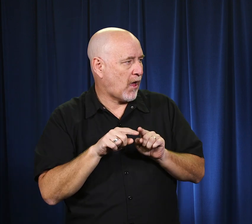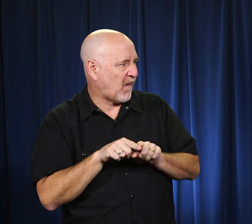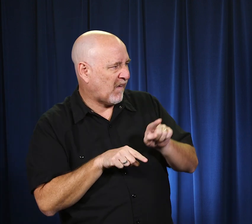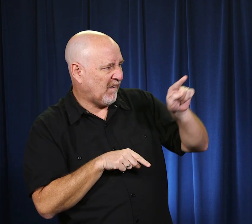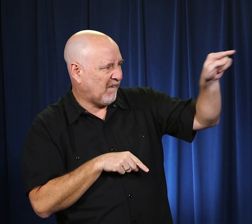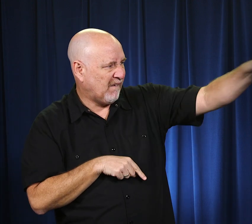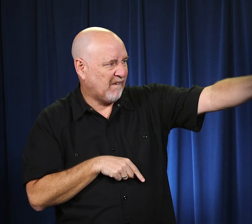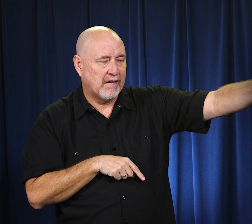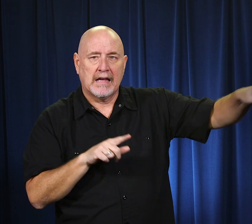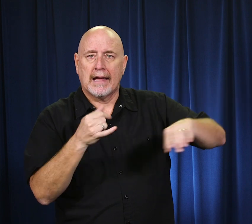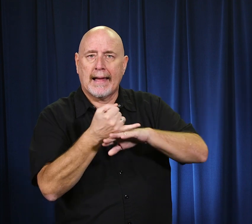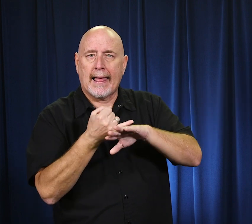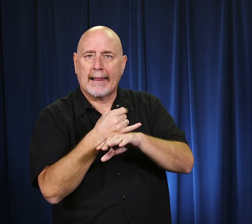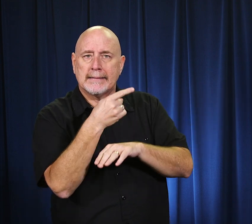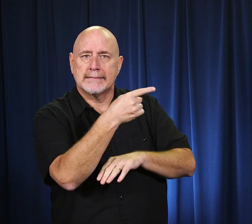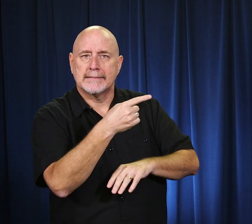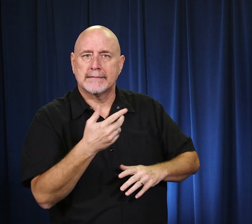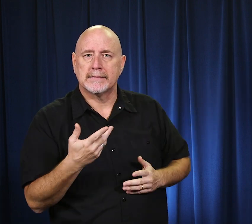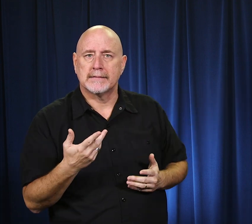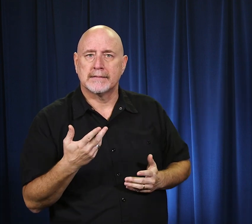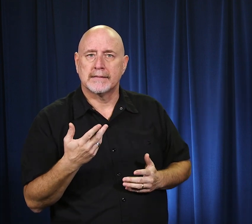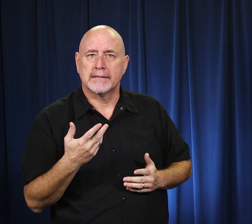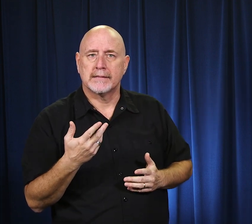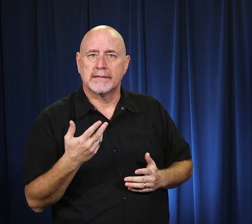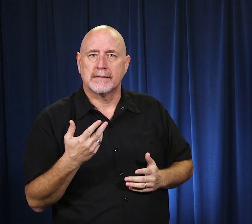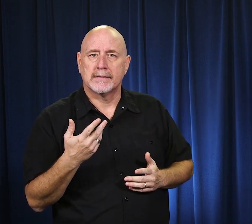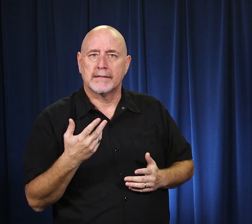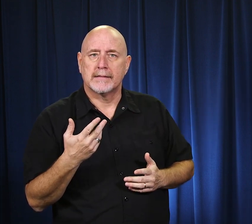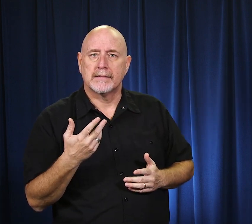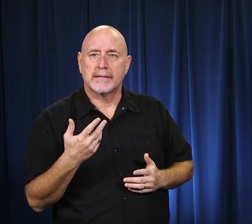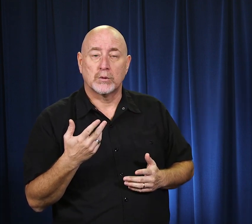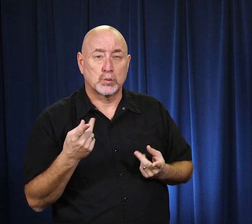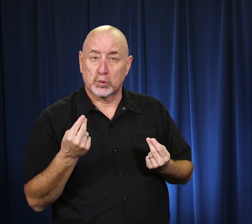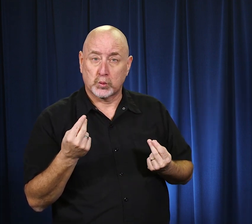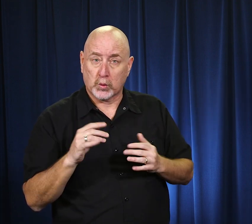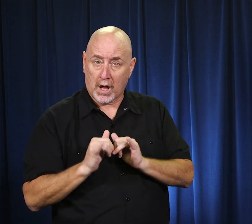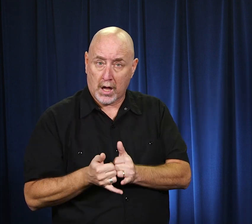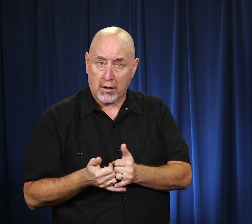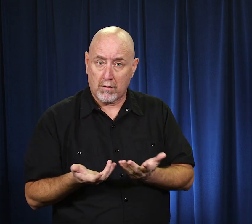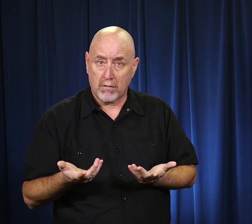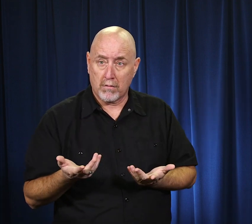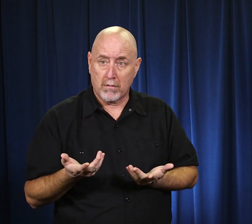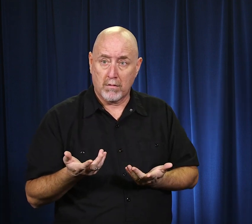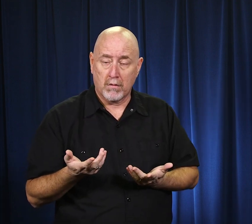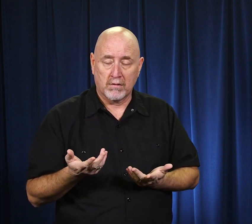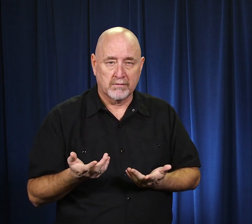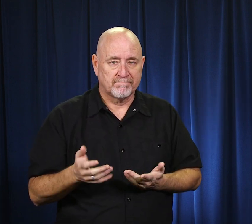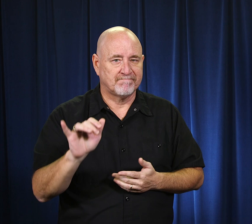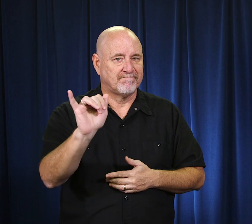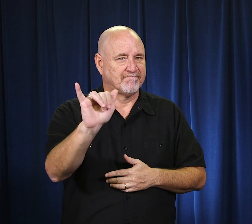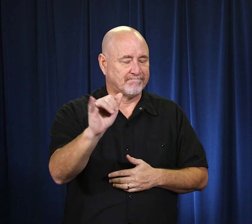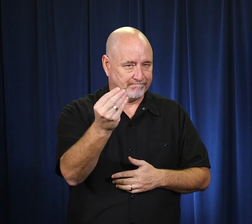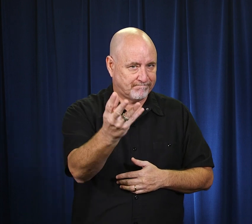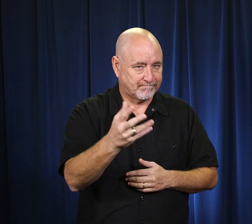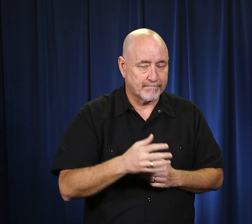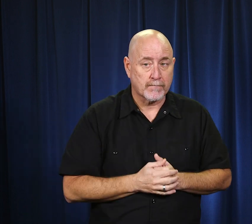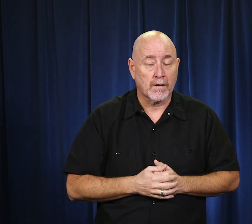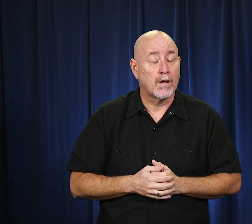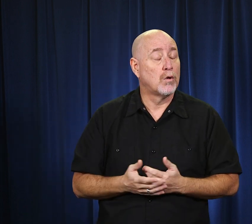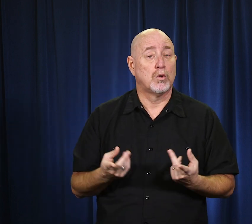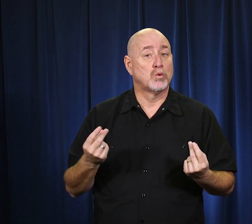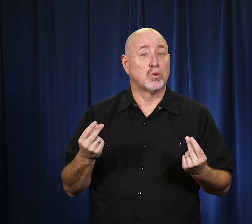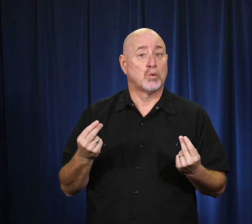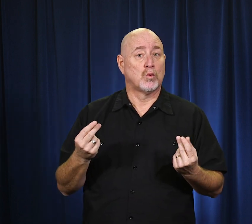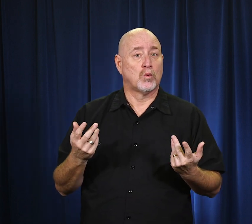as to how to get to the island city of Tyre. And how did he do that? Well, here's